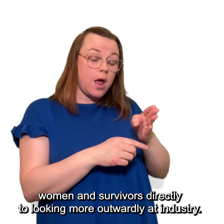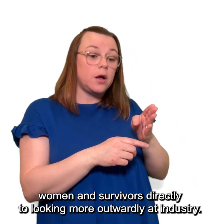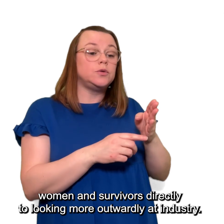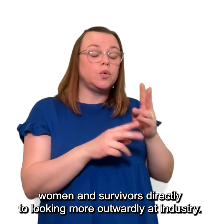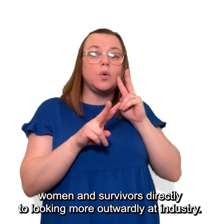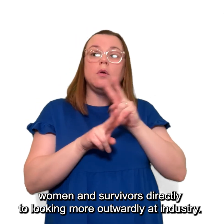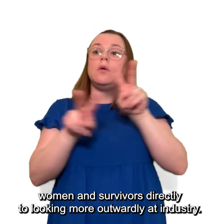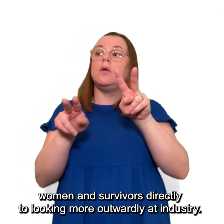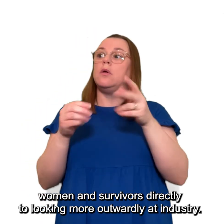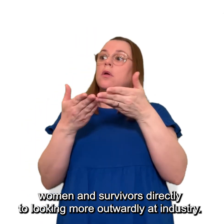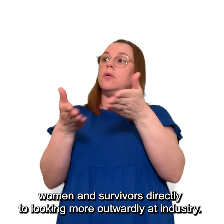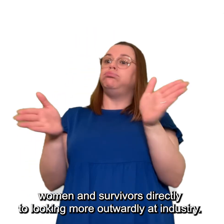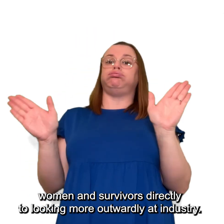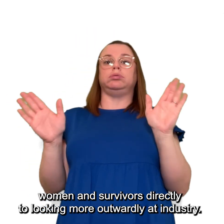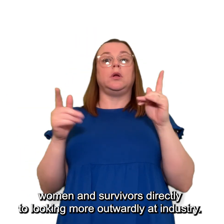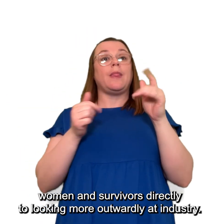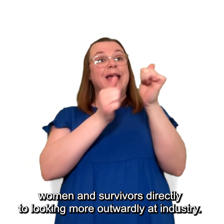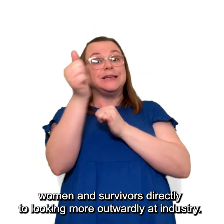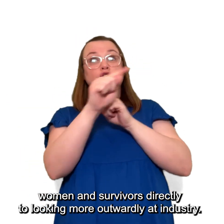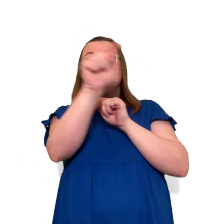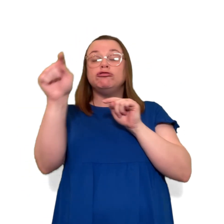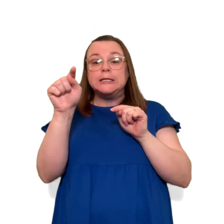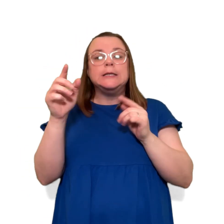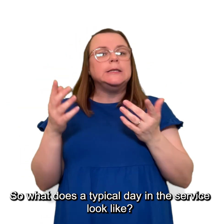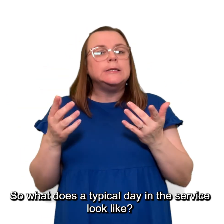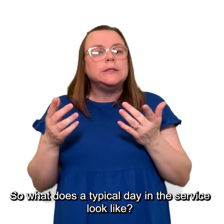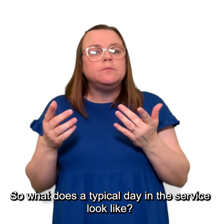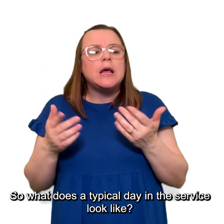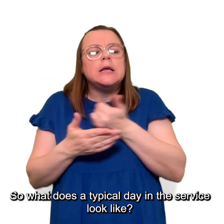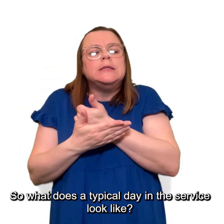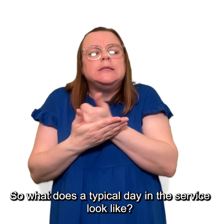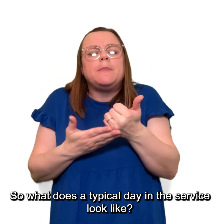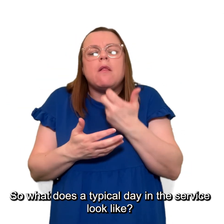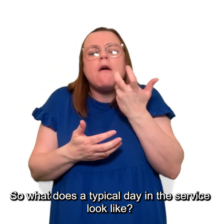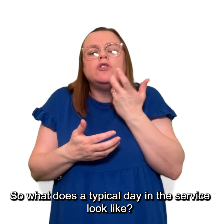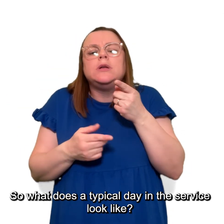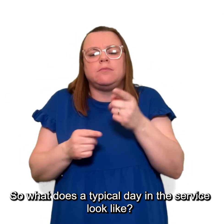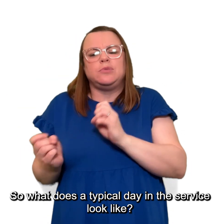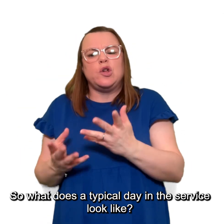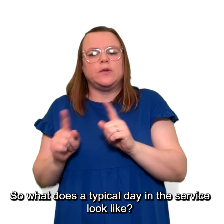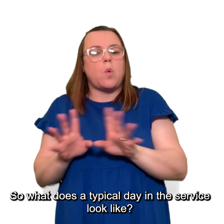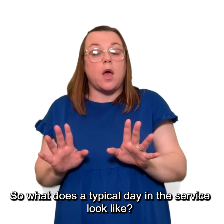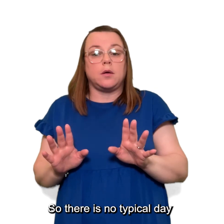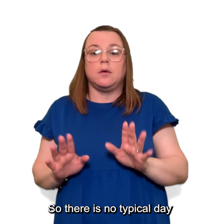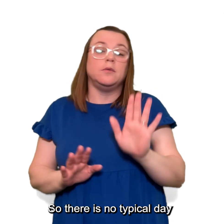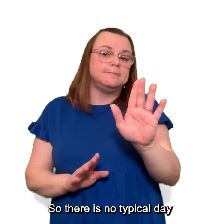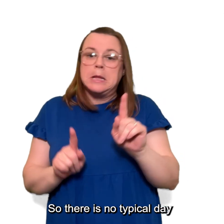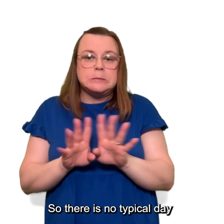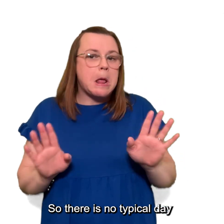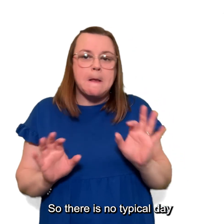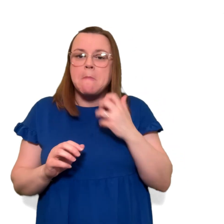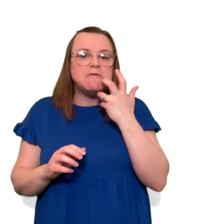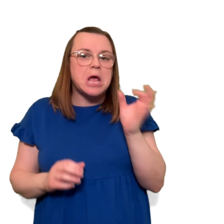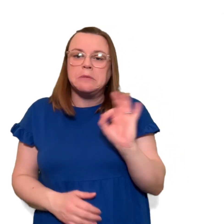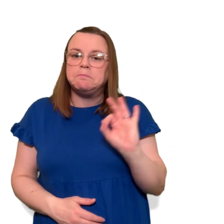directly to looking more outwardly at, industry. So, what does a typical day in the service look like? Well, there is no